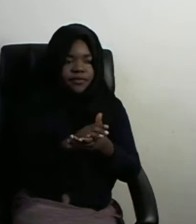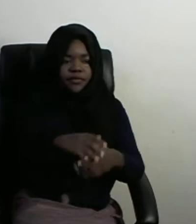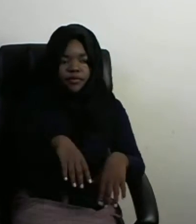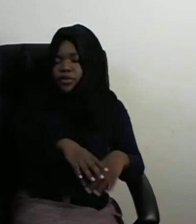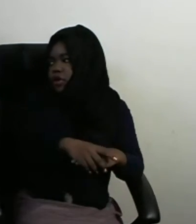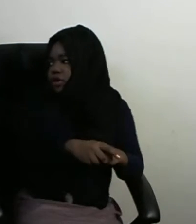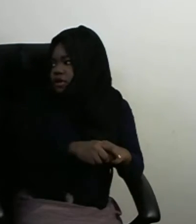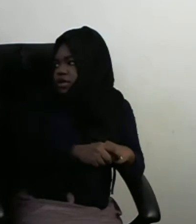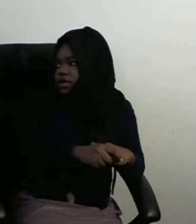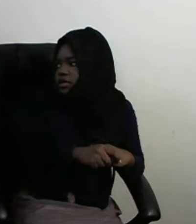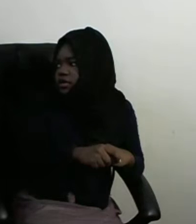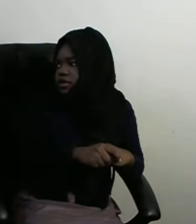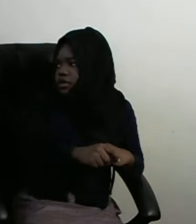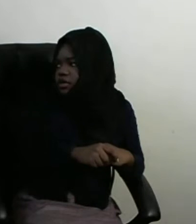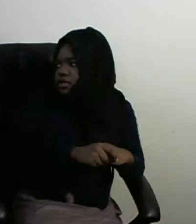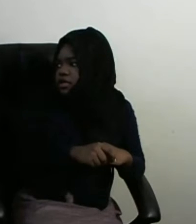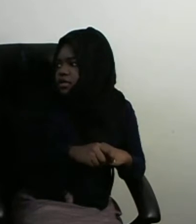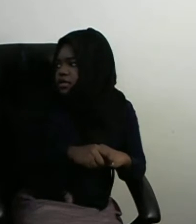chaste? Pure.